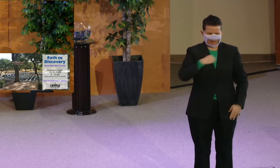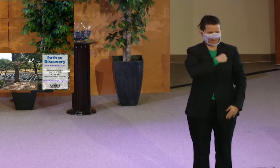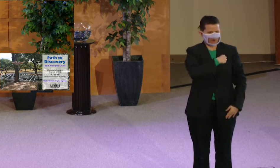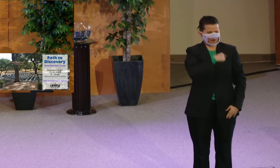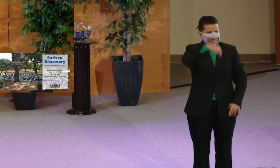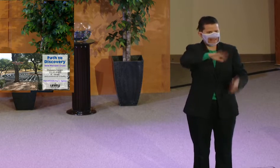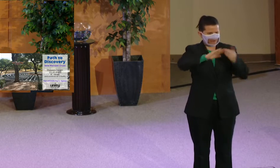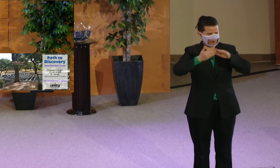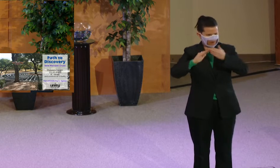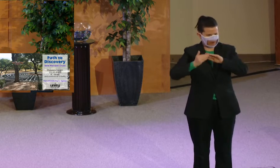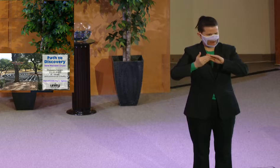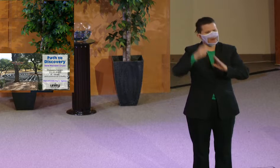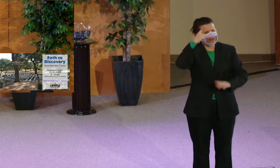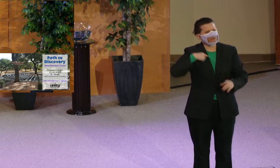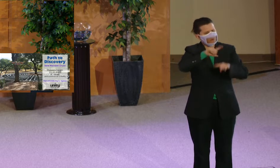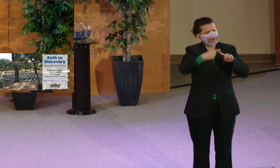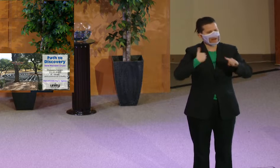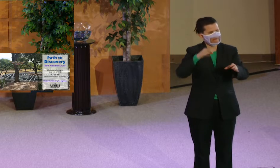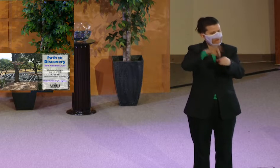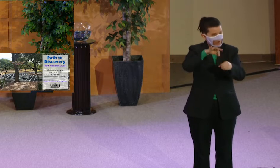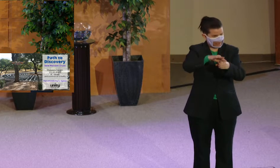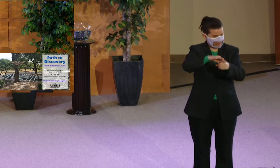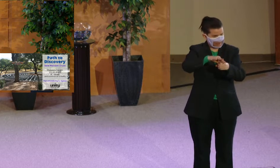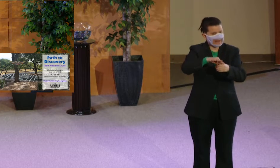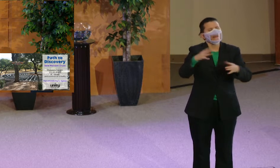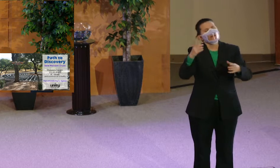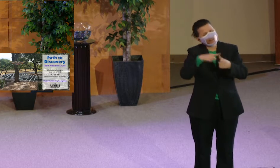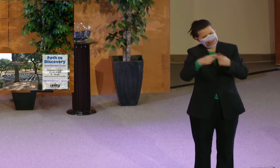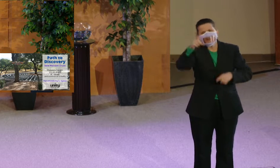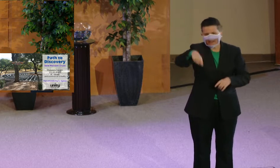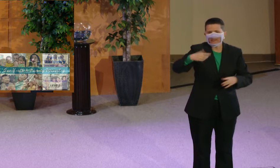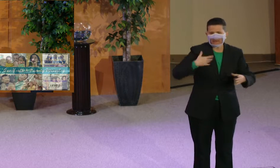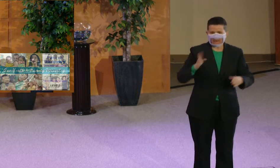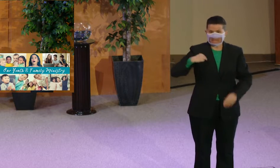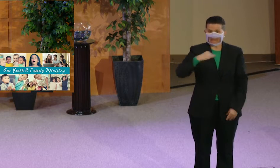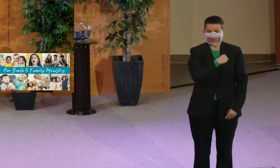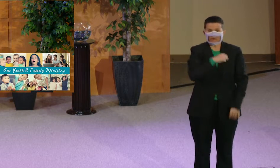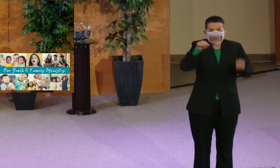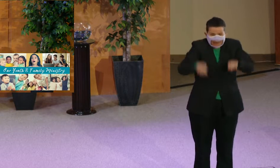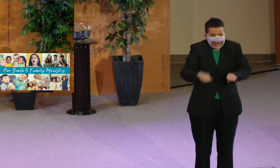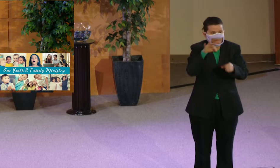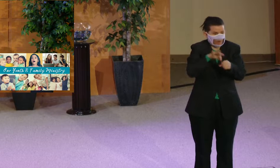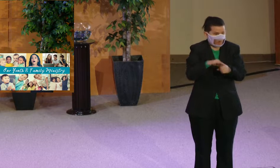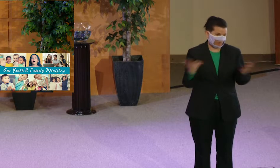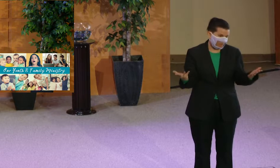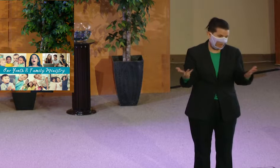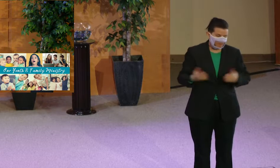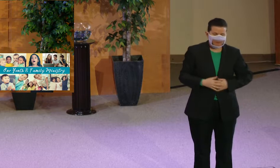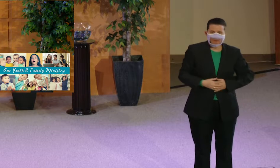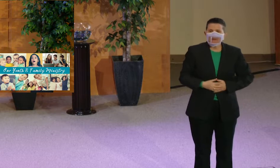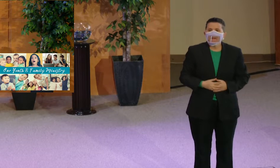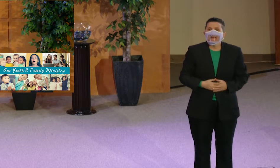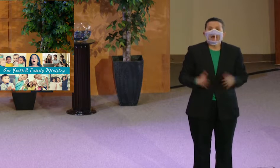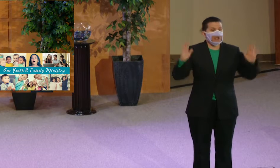be a member to be able to vote. Got it? All right, good. I love it. What's next? Our youth, yes.